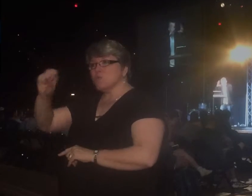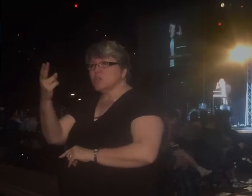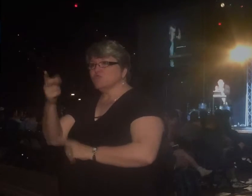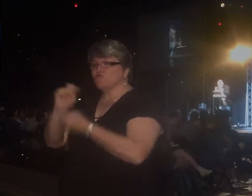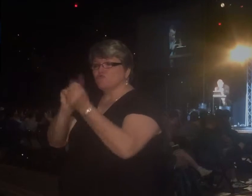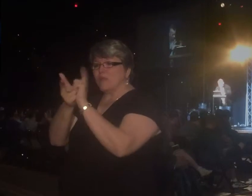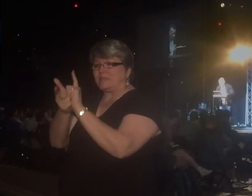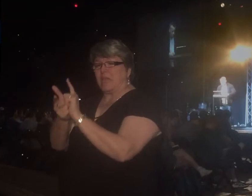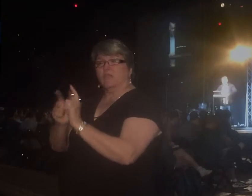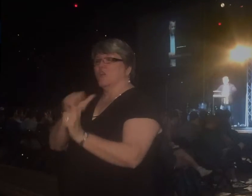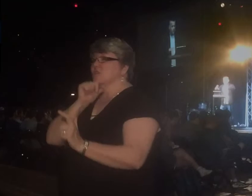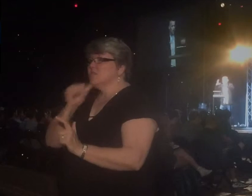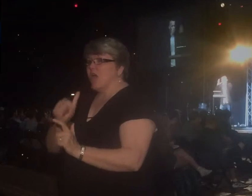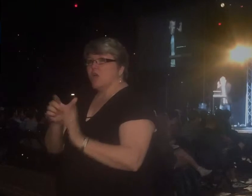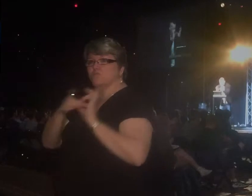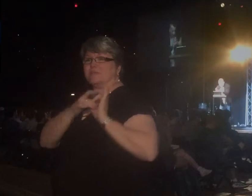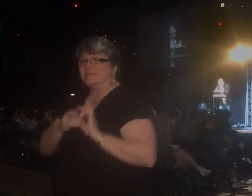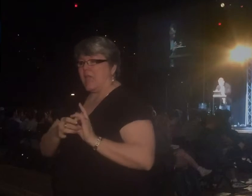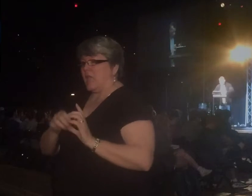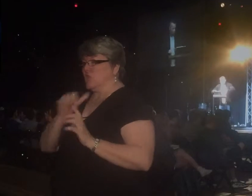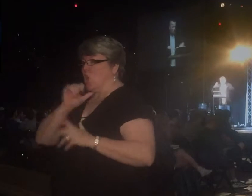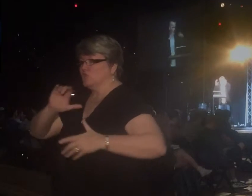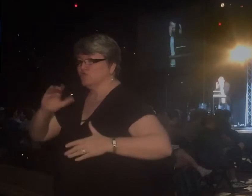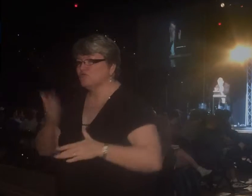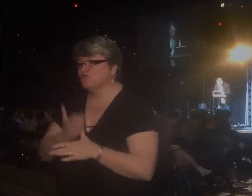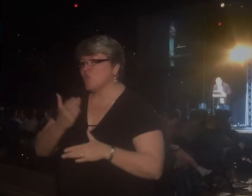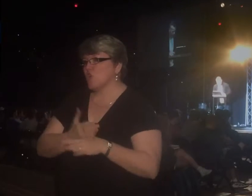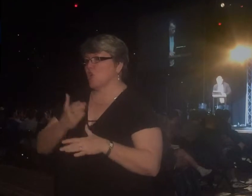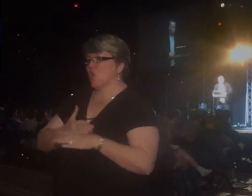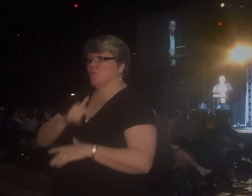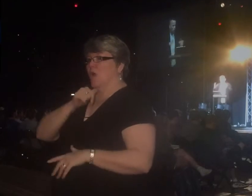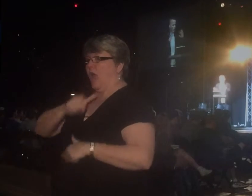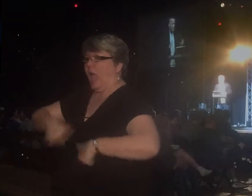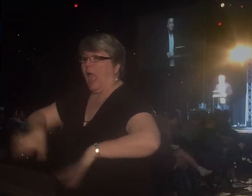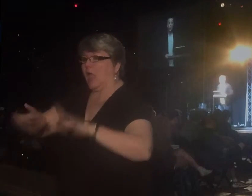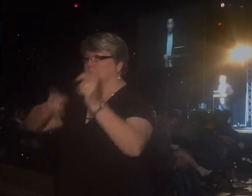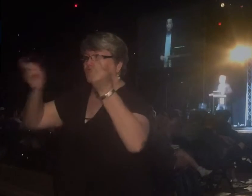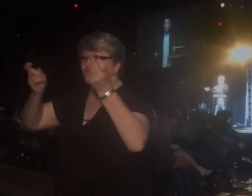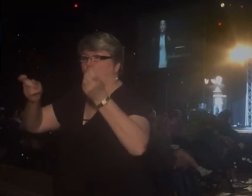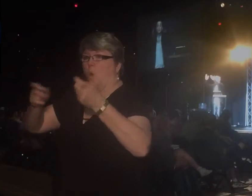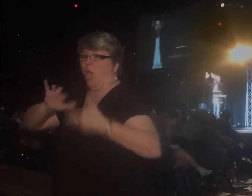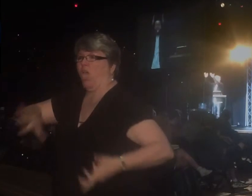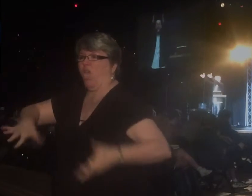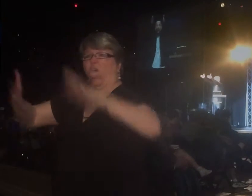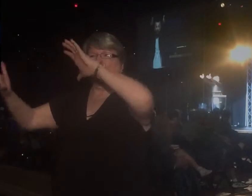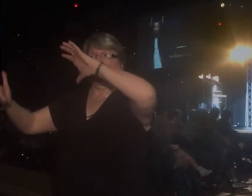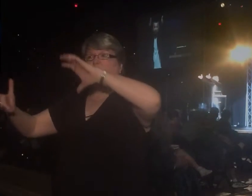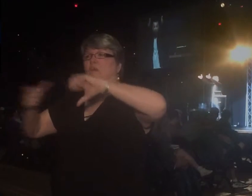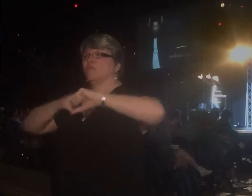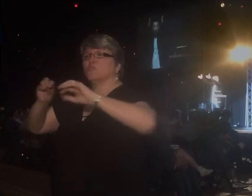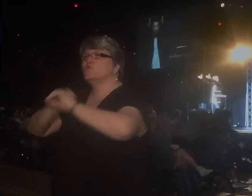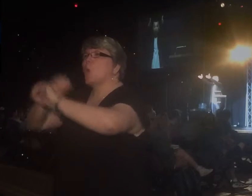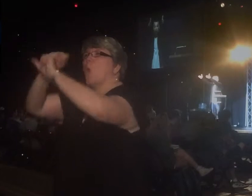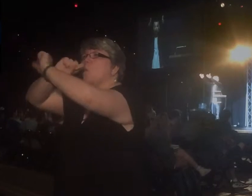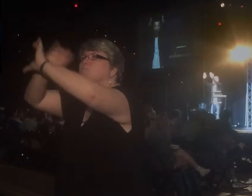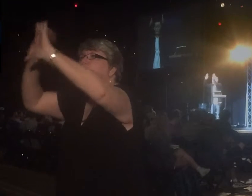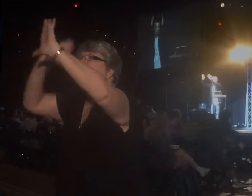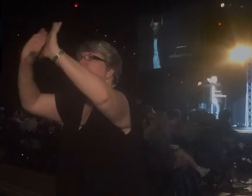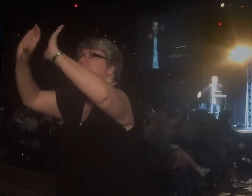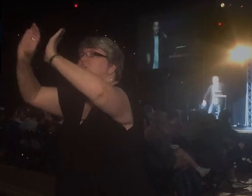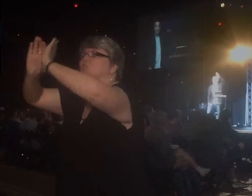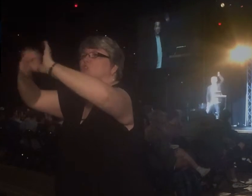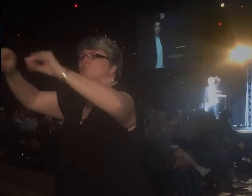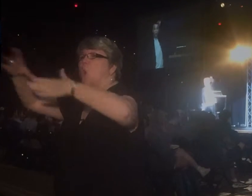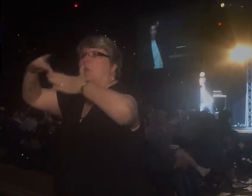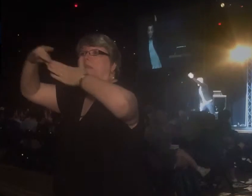also translated are unrestrained, are disturbed, are out of control, disorderly, where there's no vision,